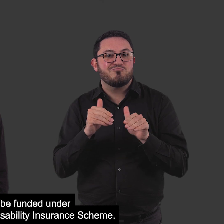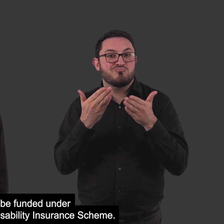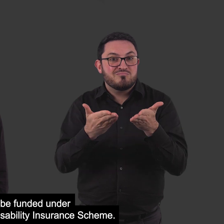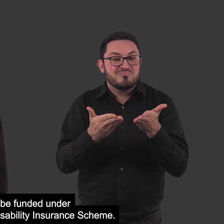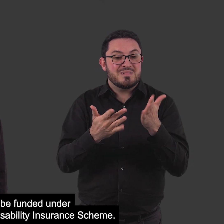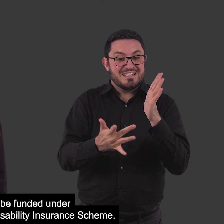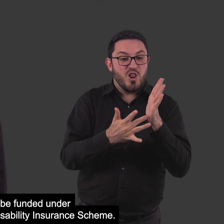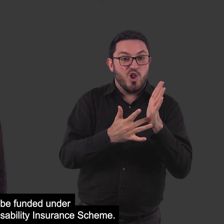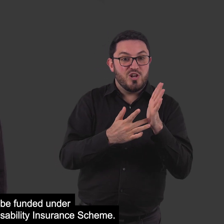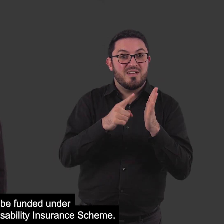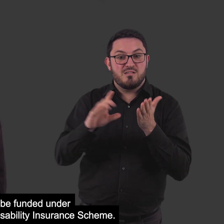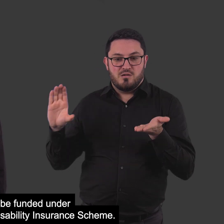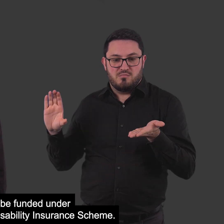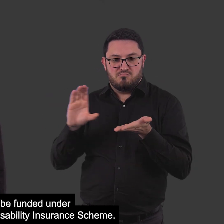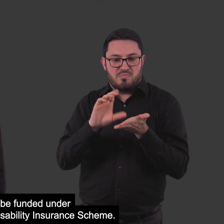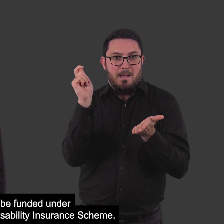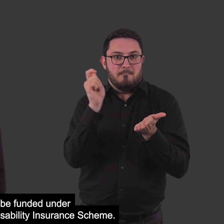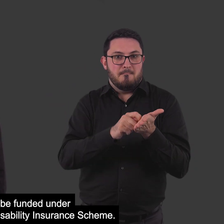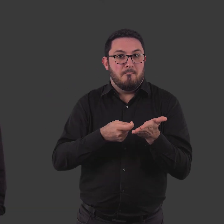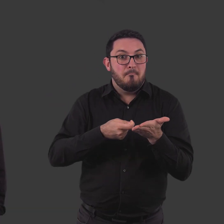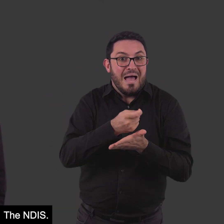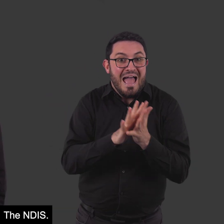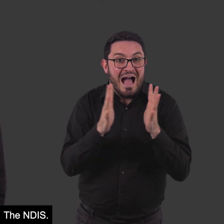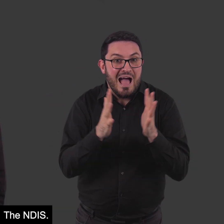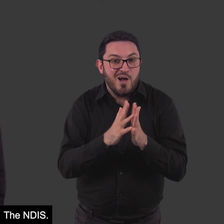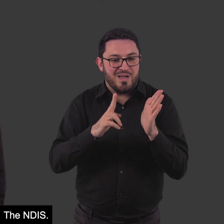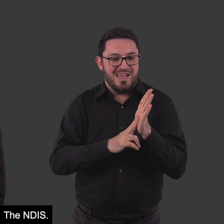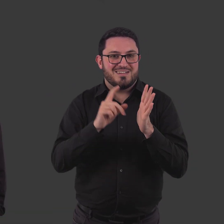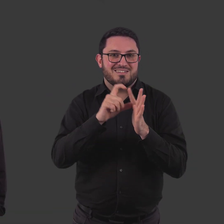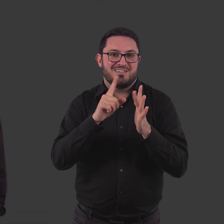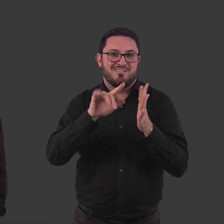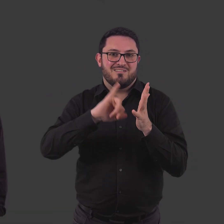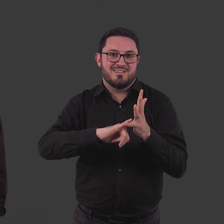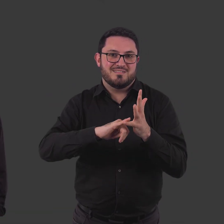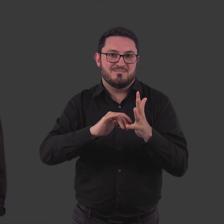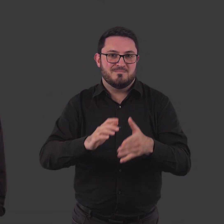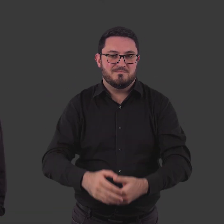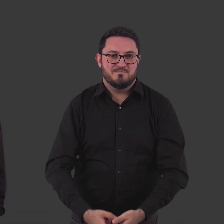can be funded under the National Disability Insurance Scheme, the NDIS.